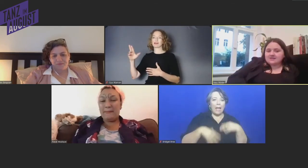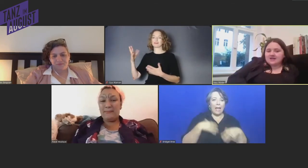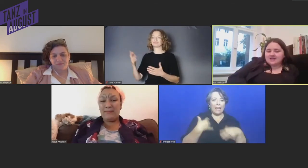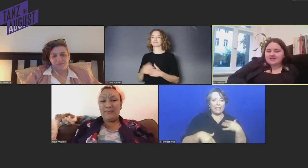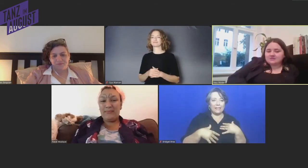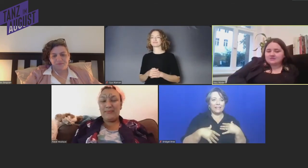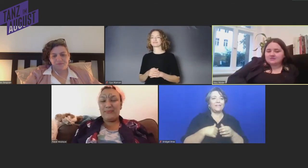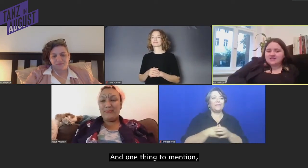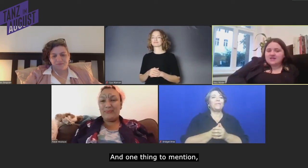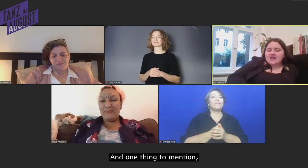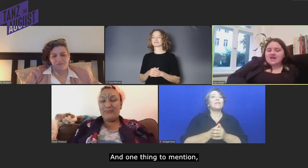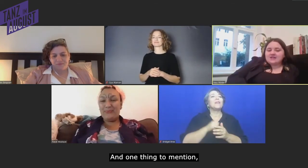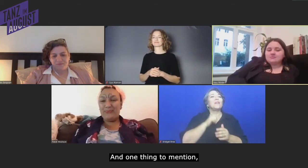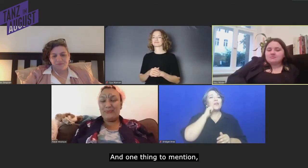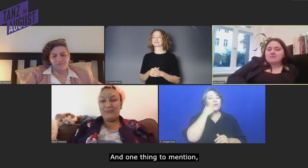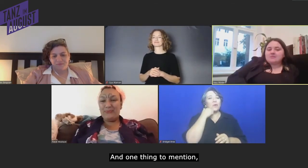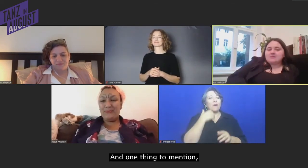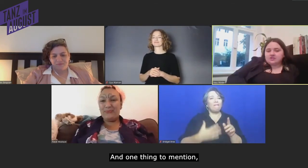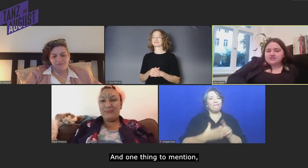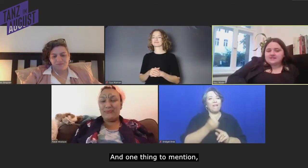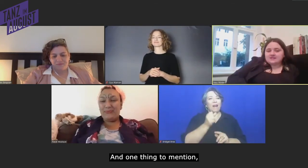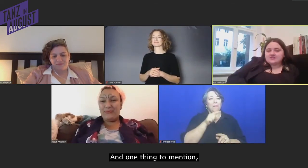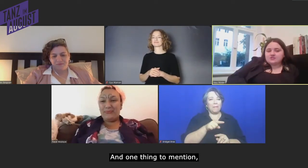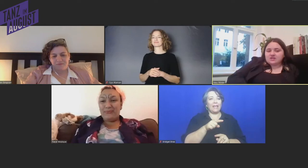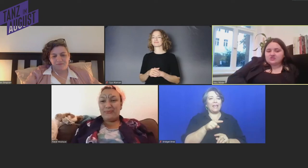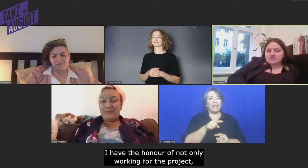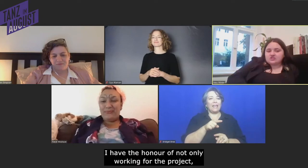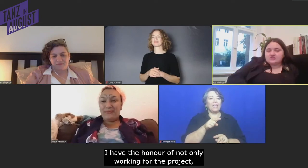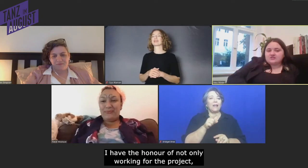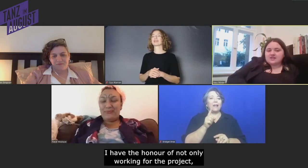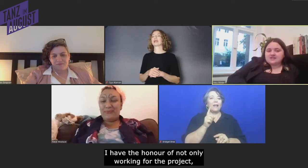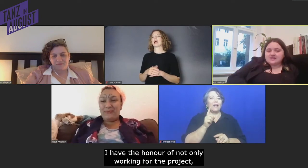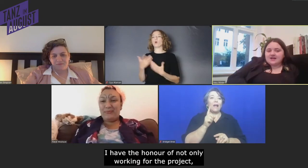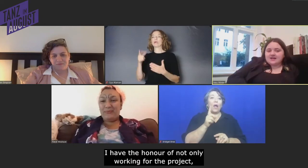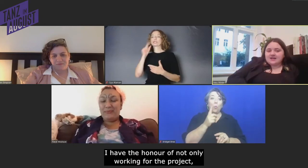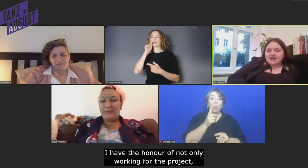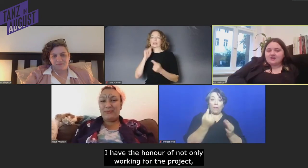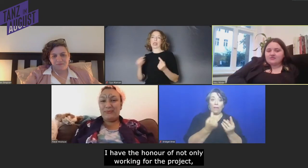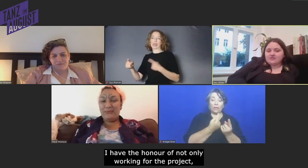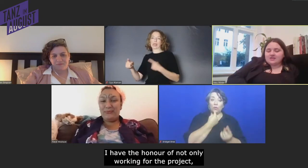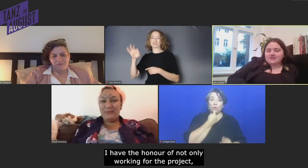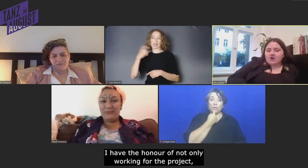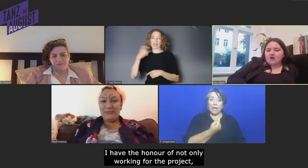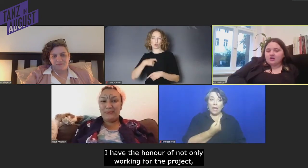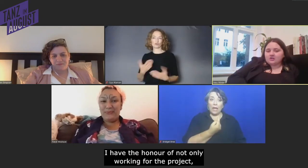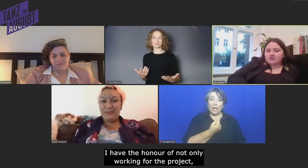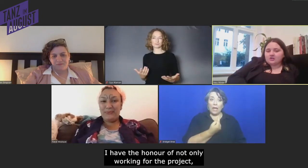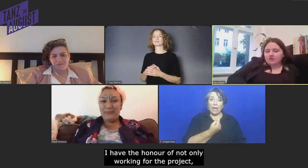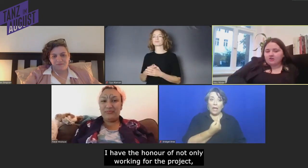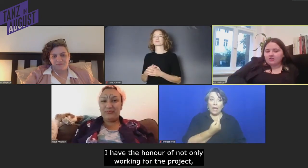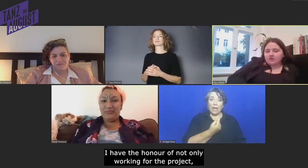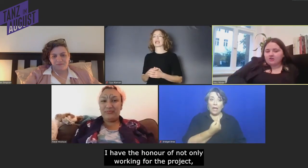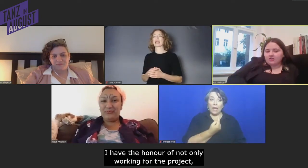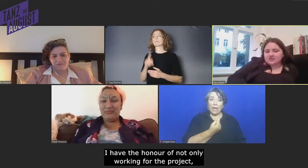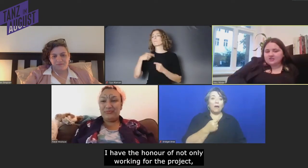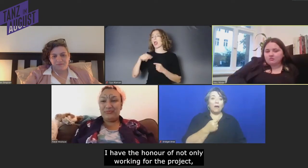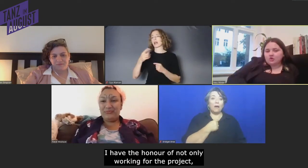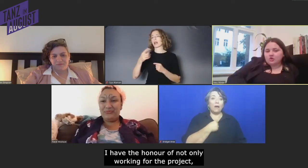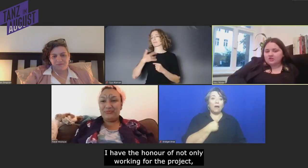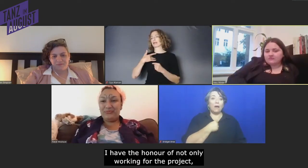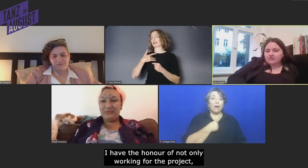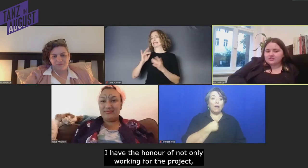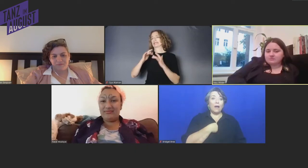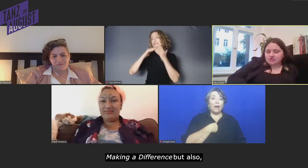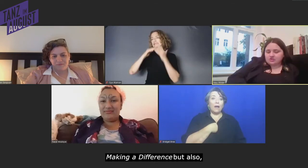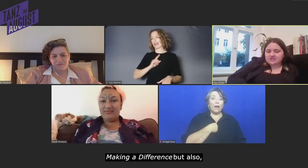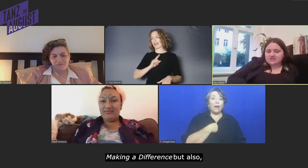me. And maybe one thing to mention, that I have the honor of not only working for